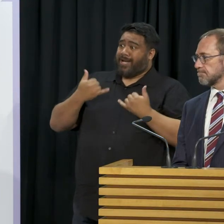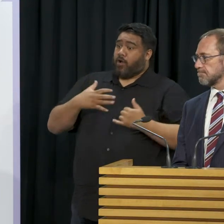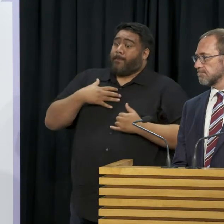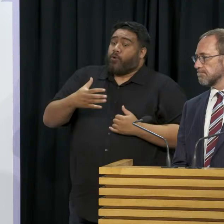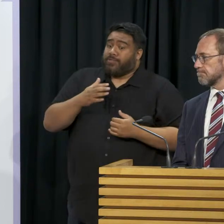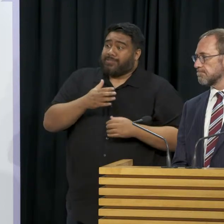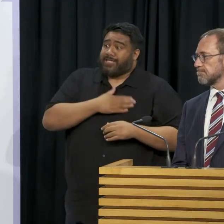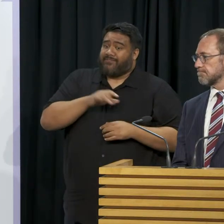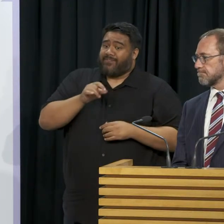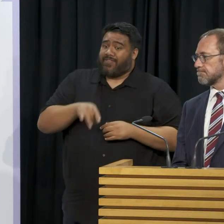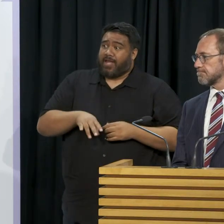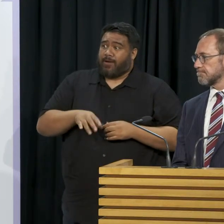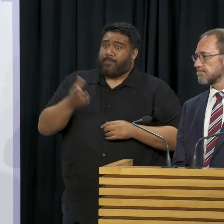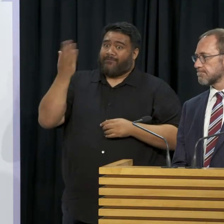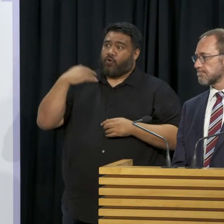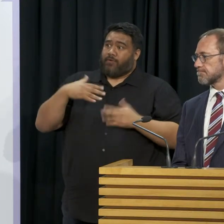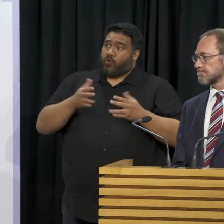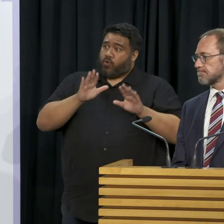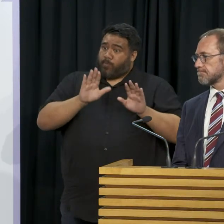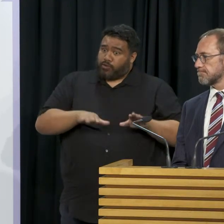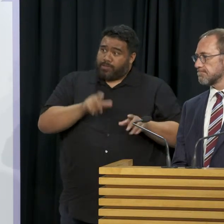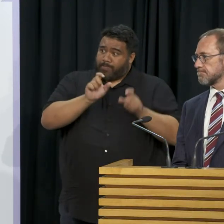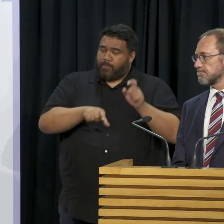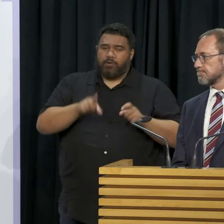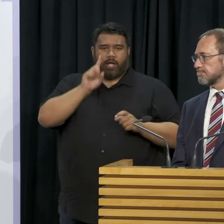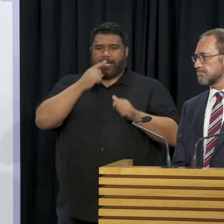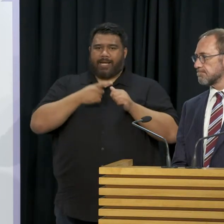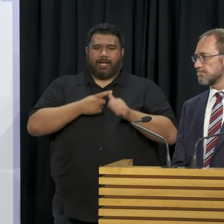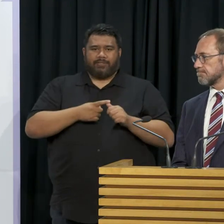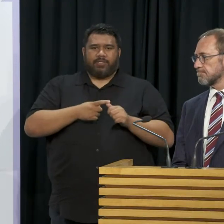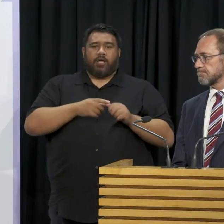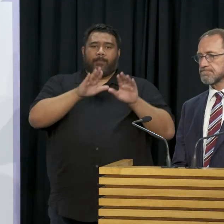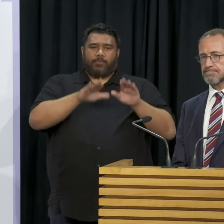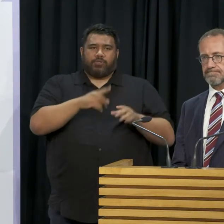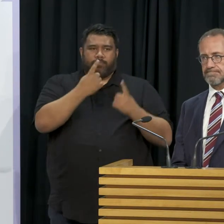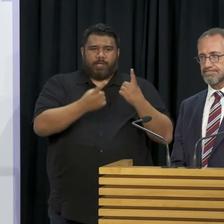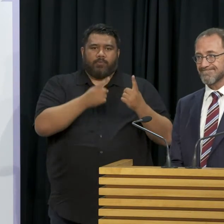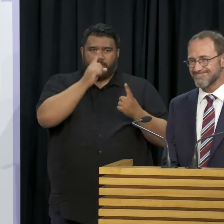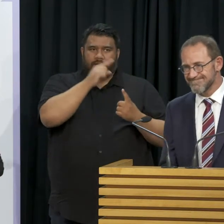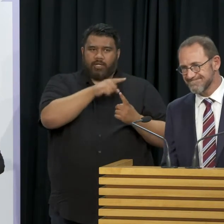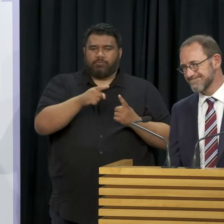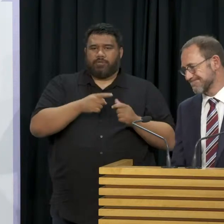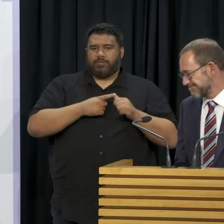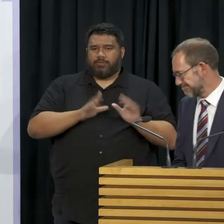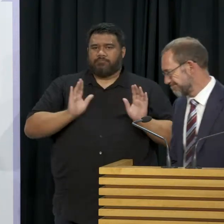not the person that can answer that, only the Muslim community can. I'd say right now, there's still work to be done.